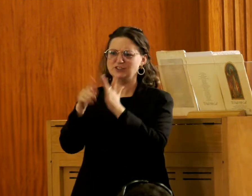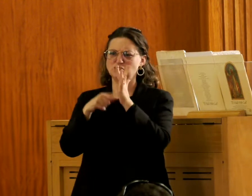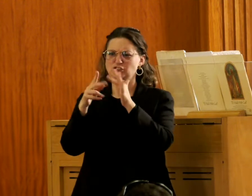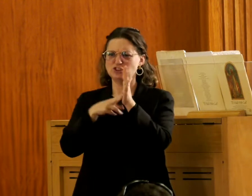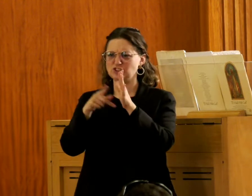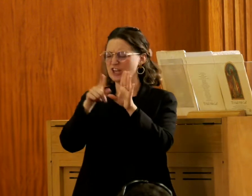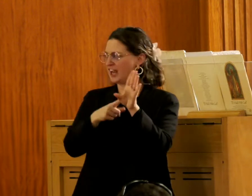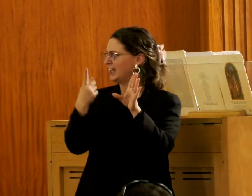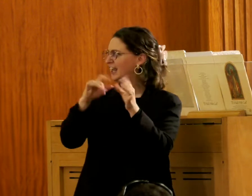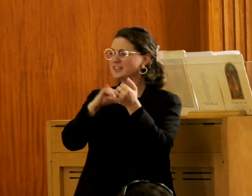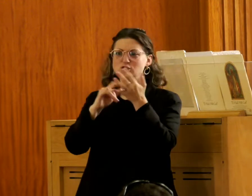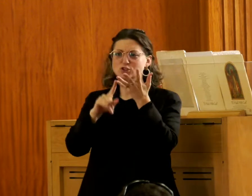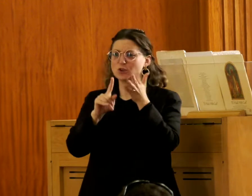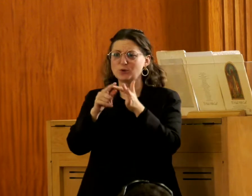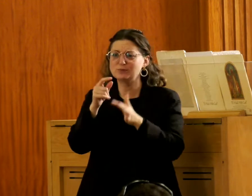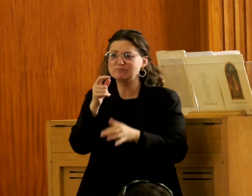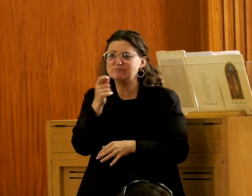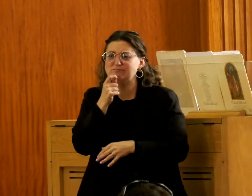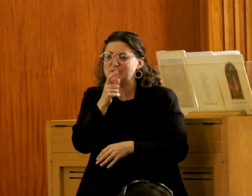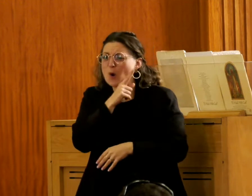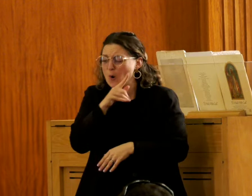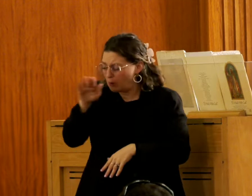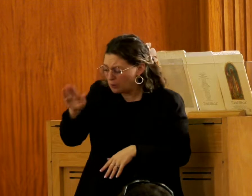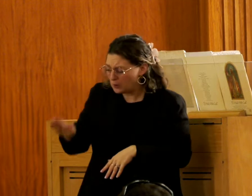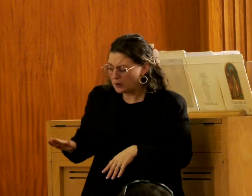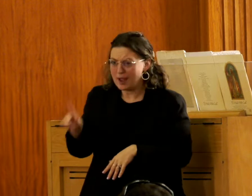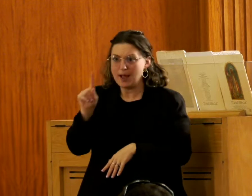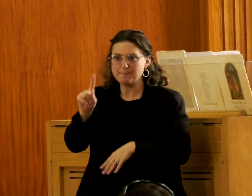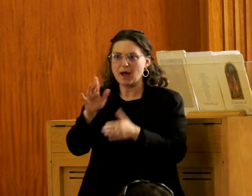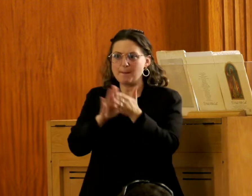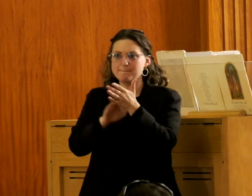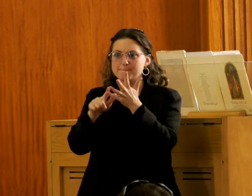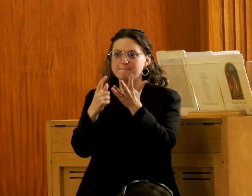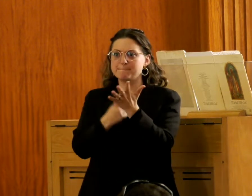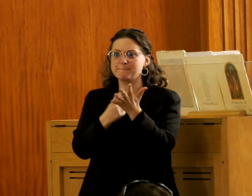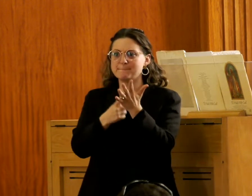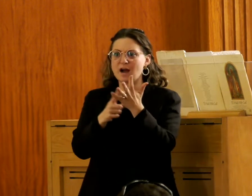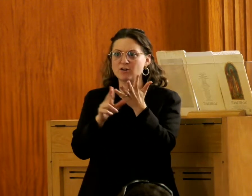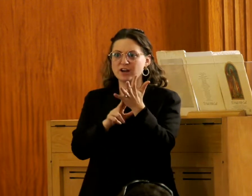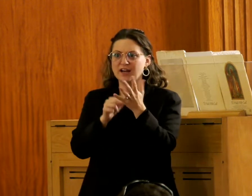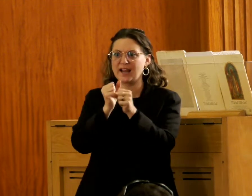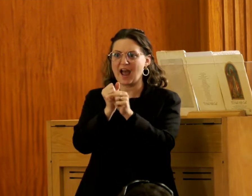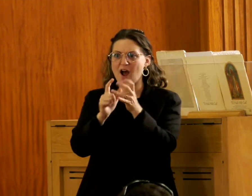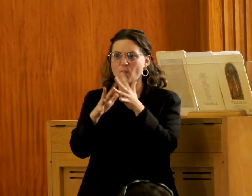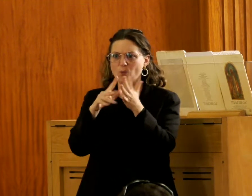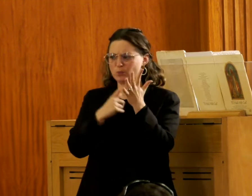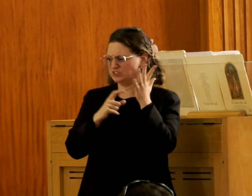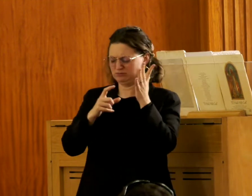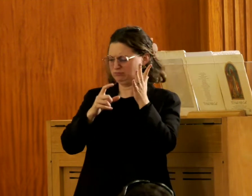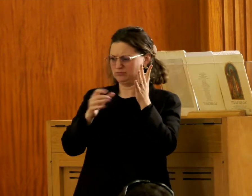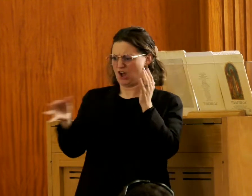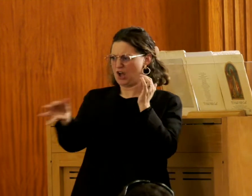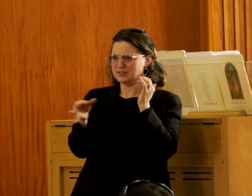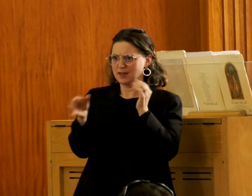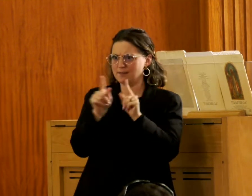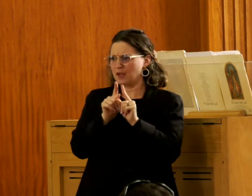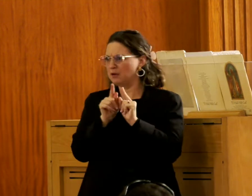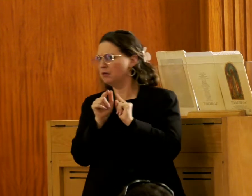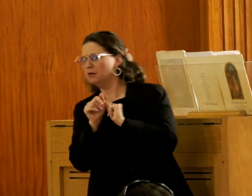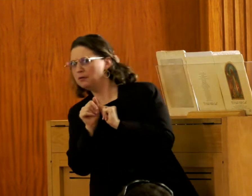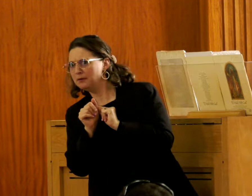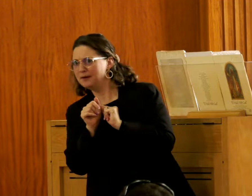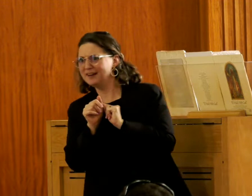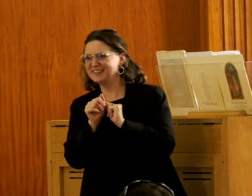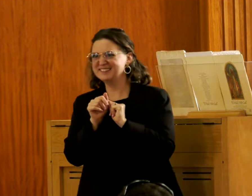were just little girls, but because Murrungow was so isolated, I had a friend with me, and they poked their head round the corner. They were